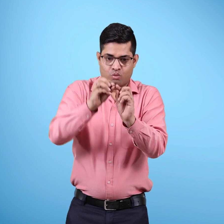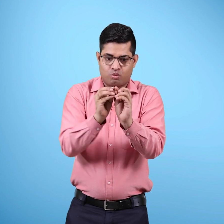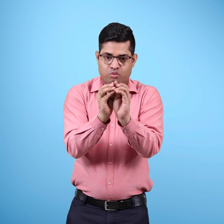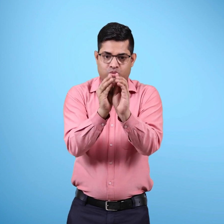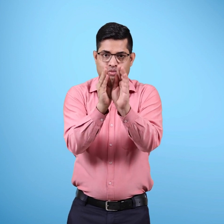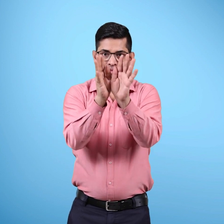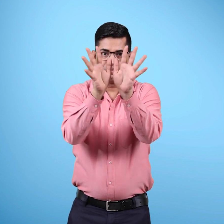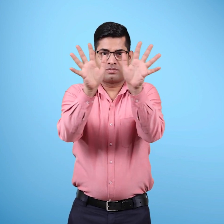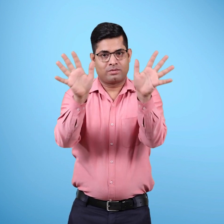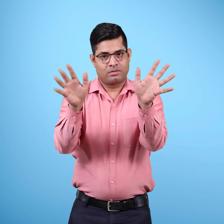and reaches leaves.